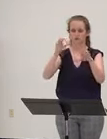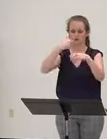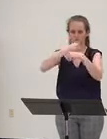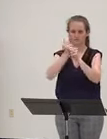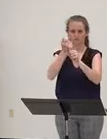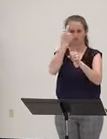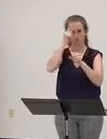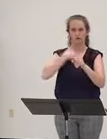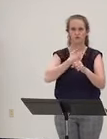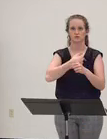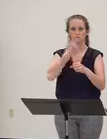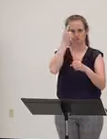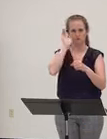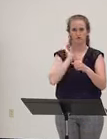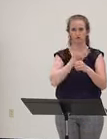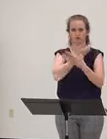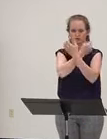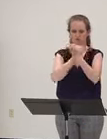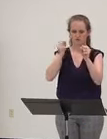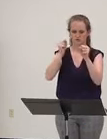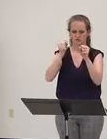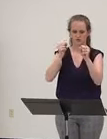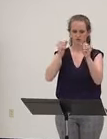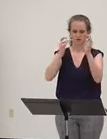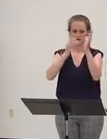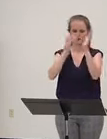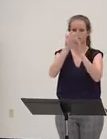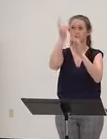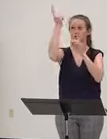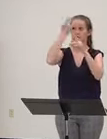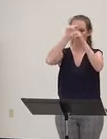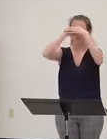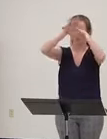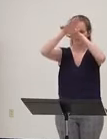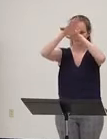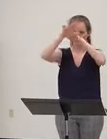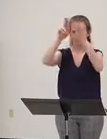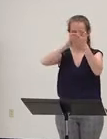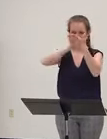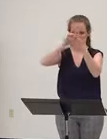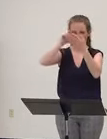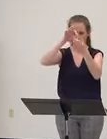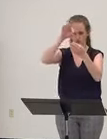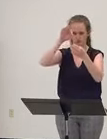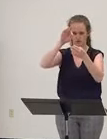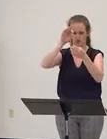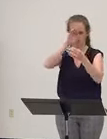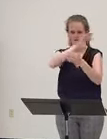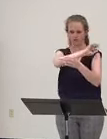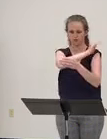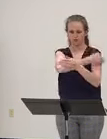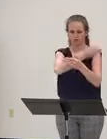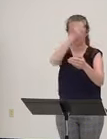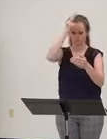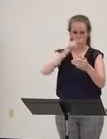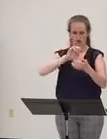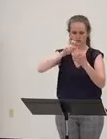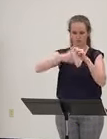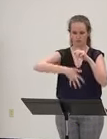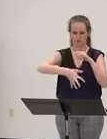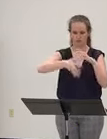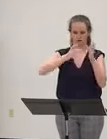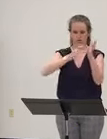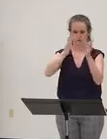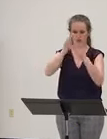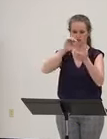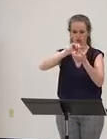made. For us men and for our salvation, he came down from heaven, and by the Holy Spirit was incarnate